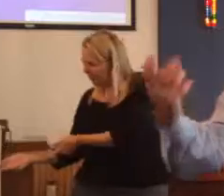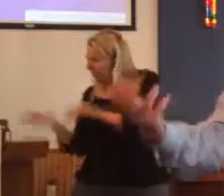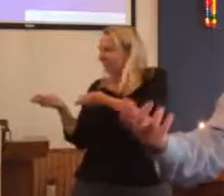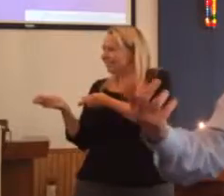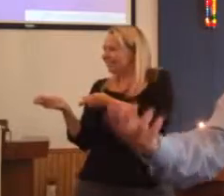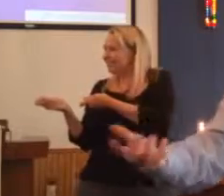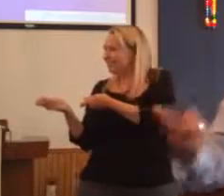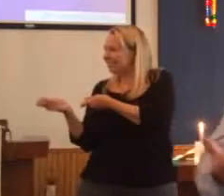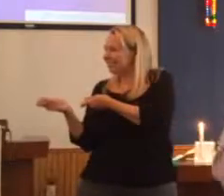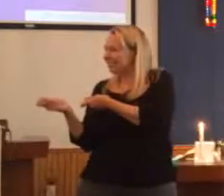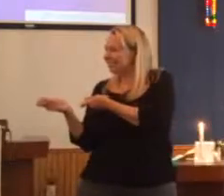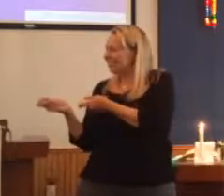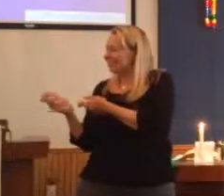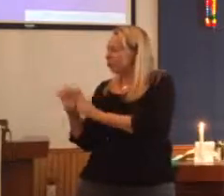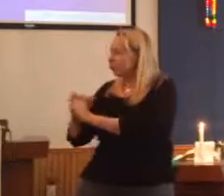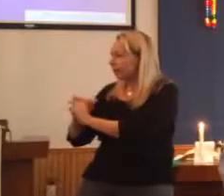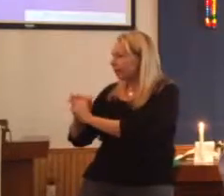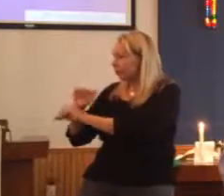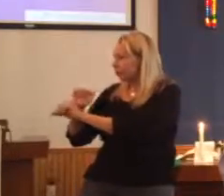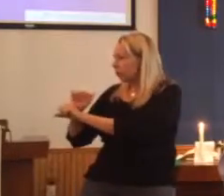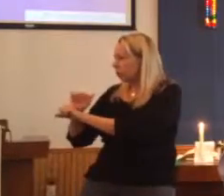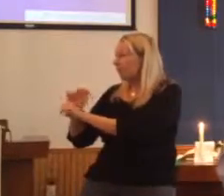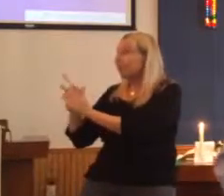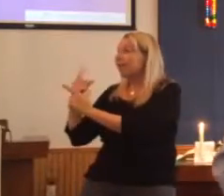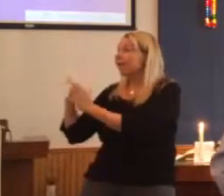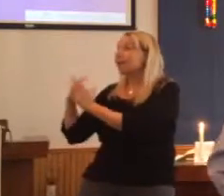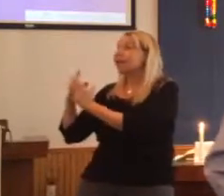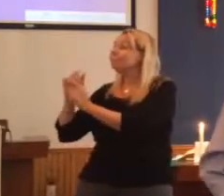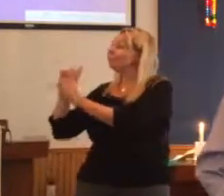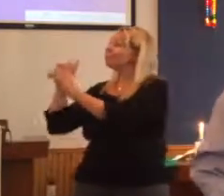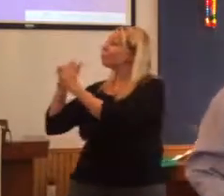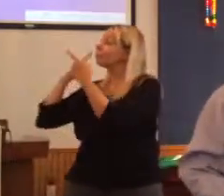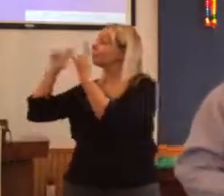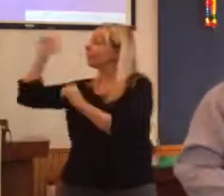make sure that job training is available.